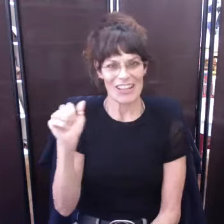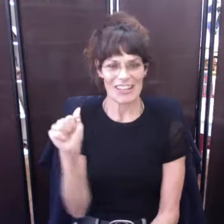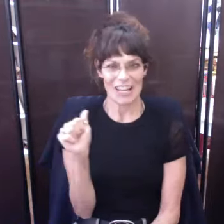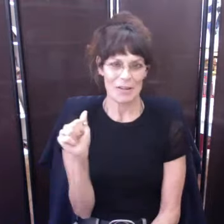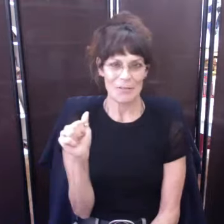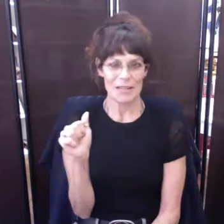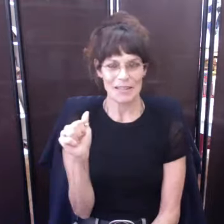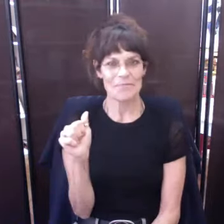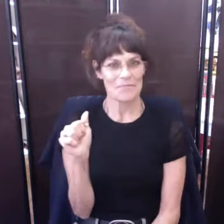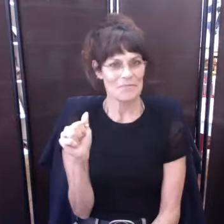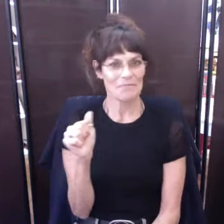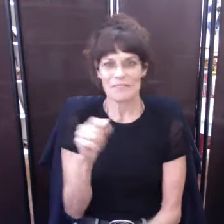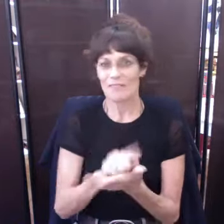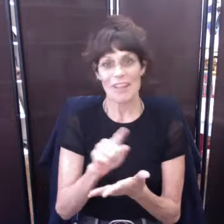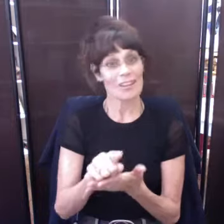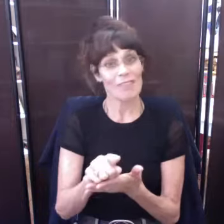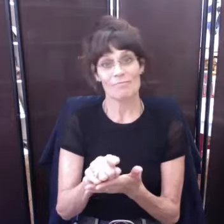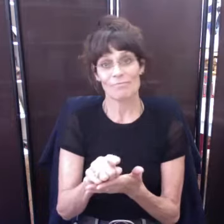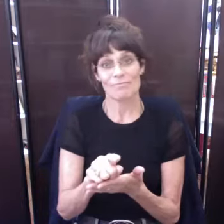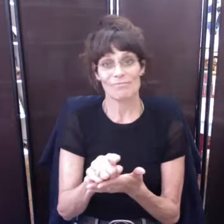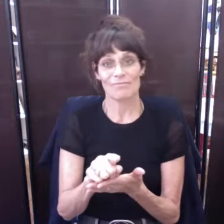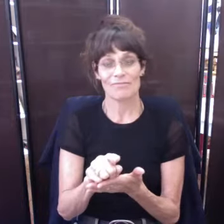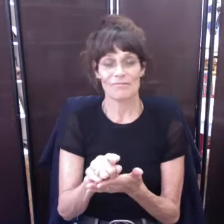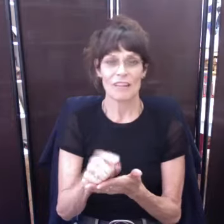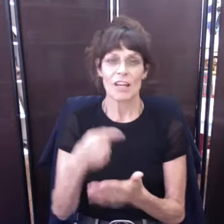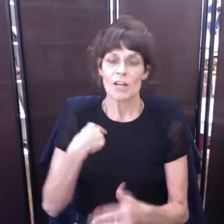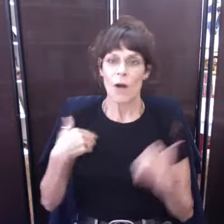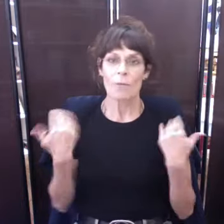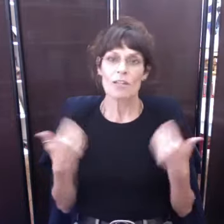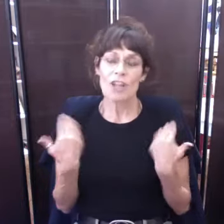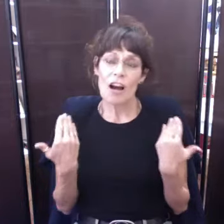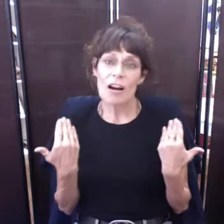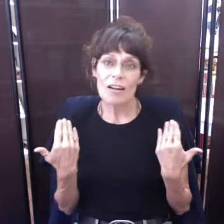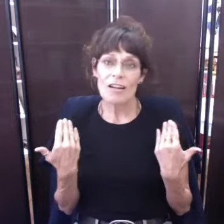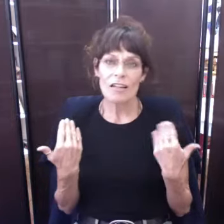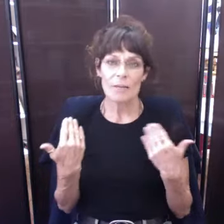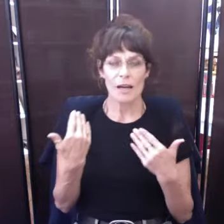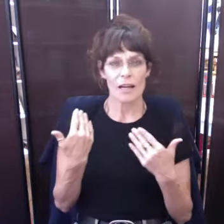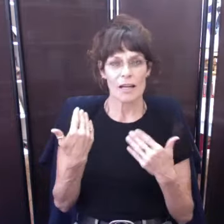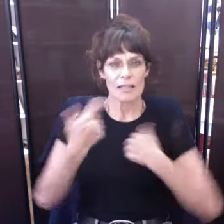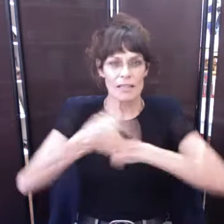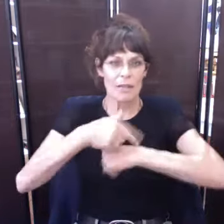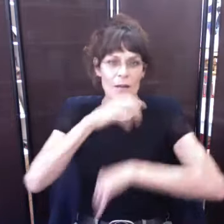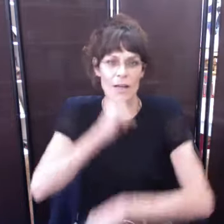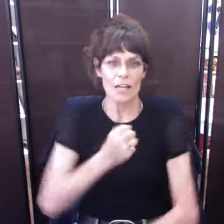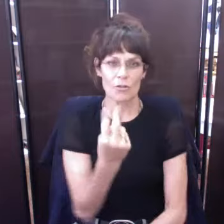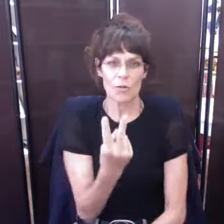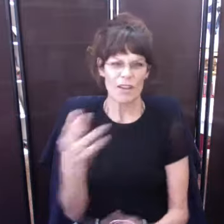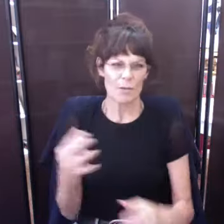I fell in love with it. So I was young, and by the time I'm 12, I'm just going to ramp up. By the time I'm 12,